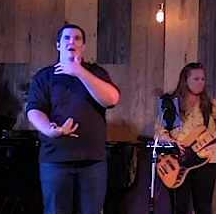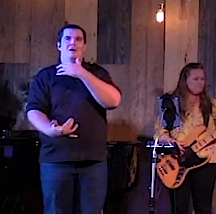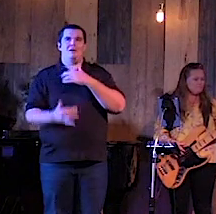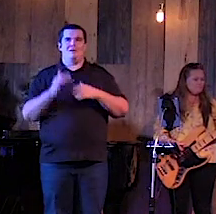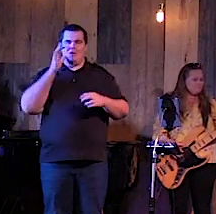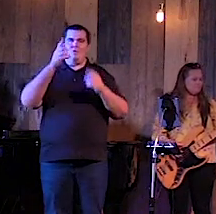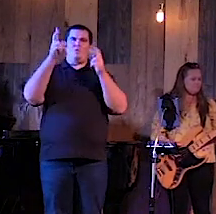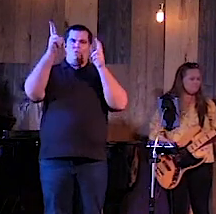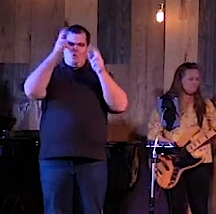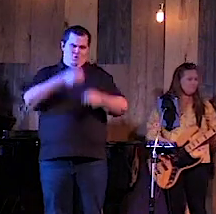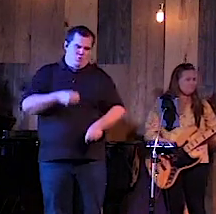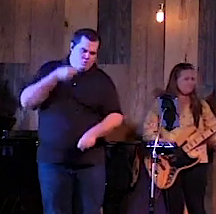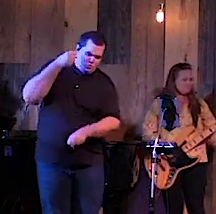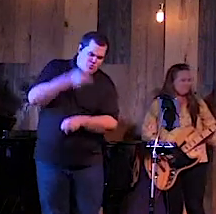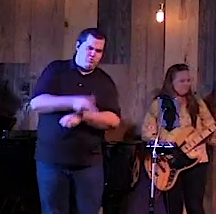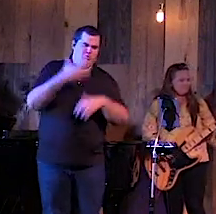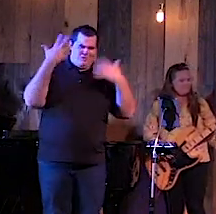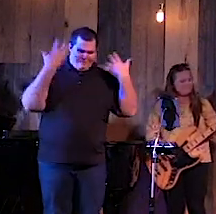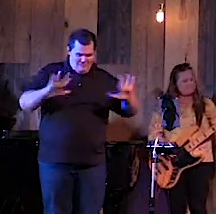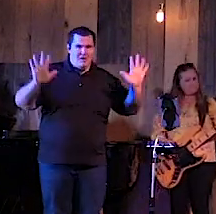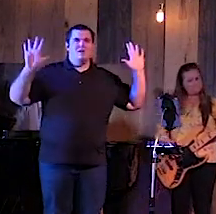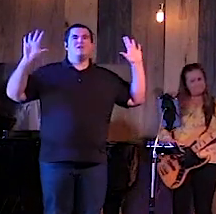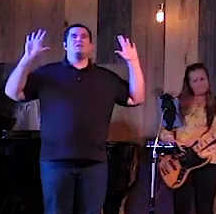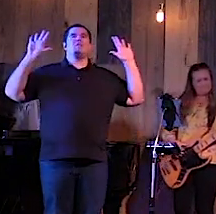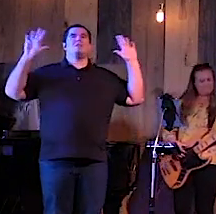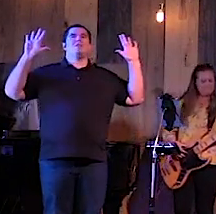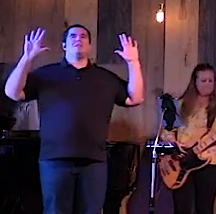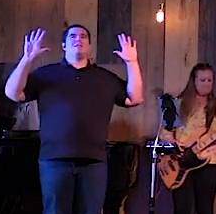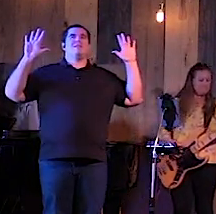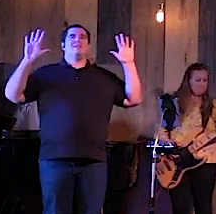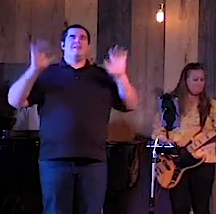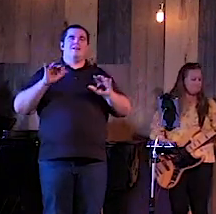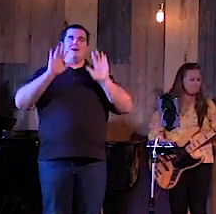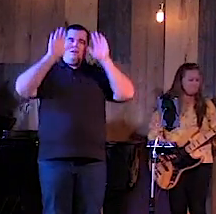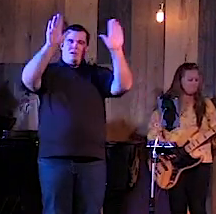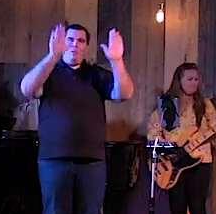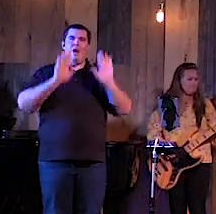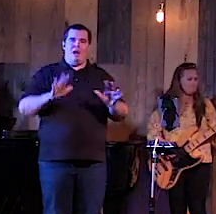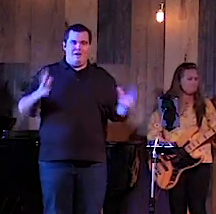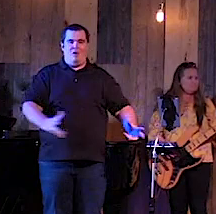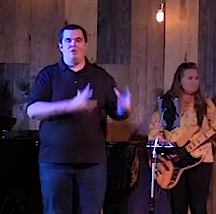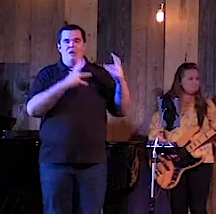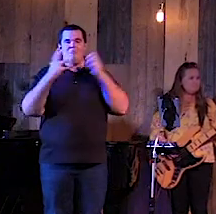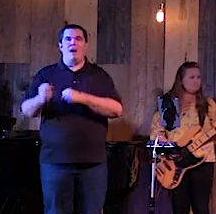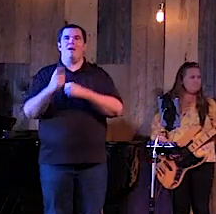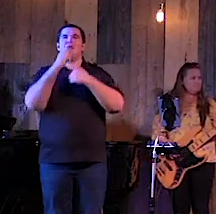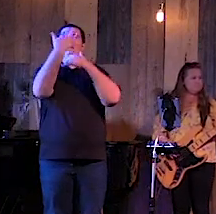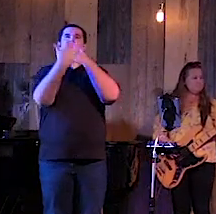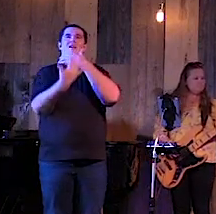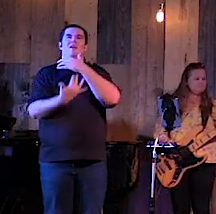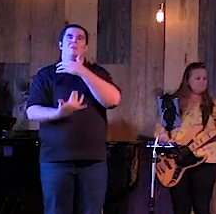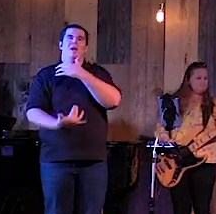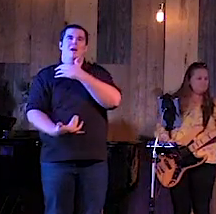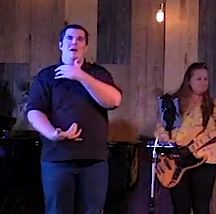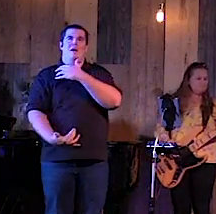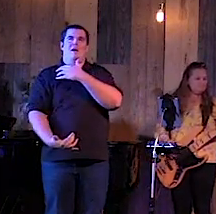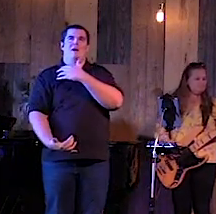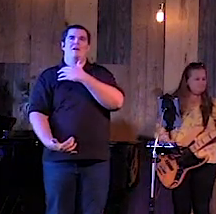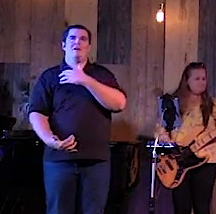blood. Would you or evil a victory win? There's wonderful power in